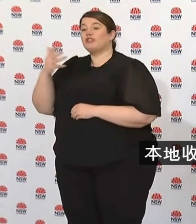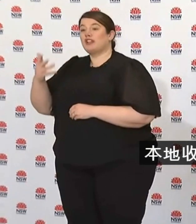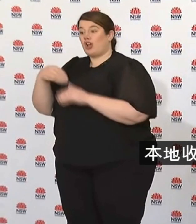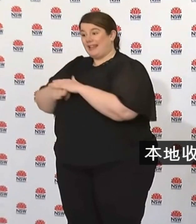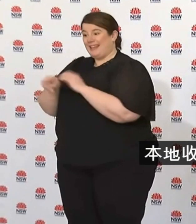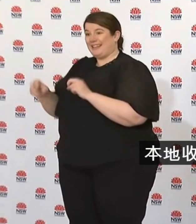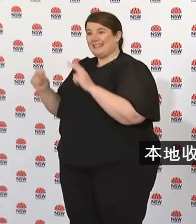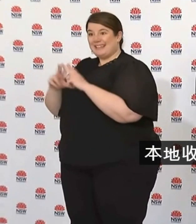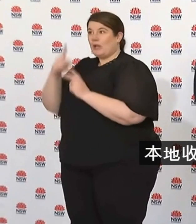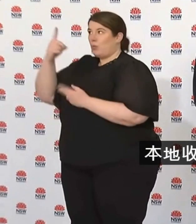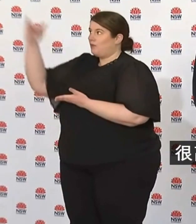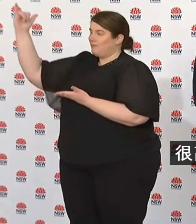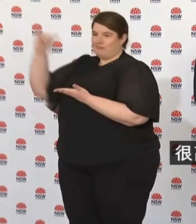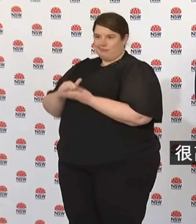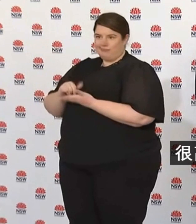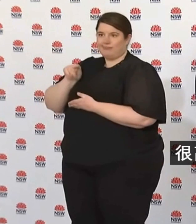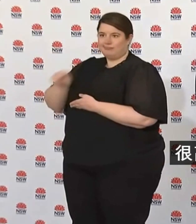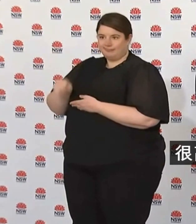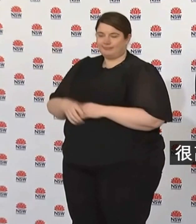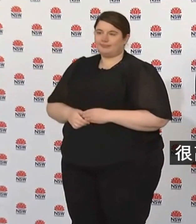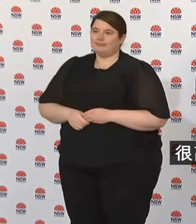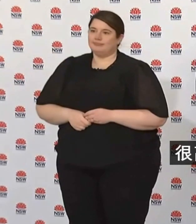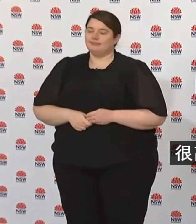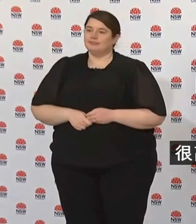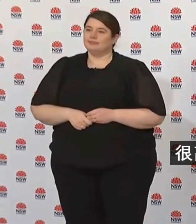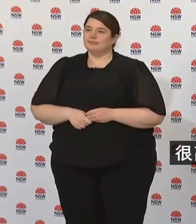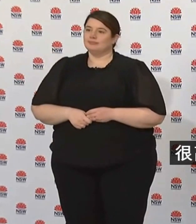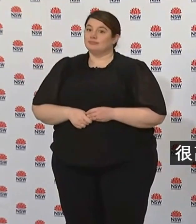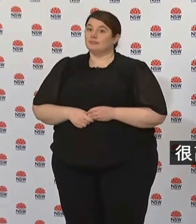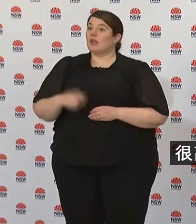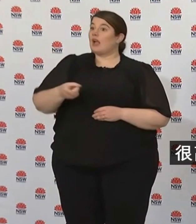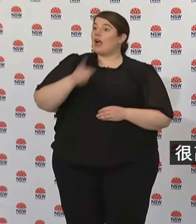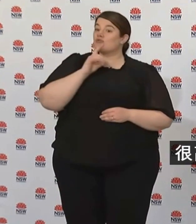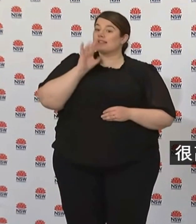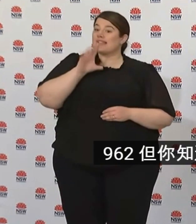1 was overseas acquired. It was pleasing to see that testing volume,